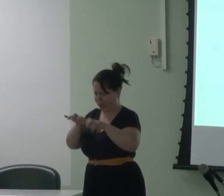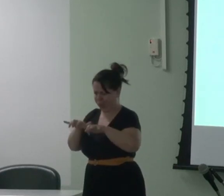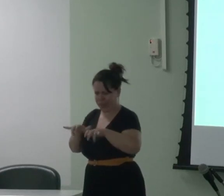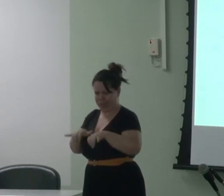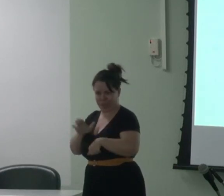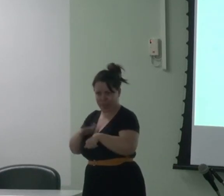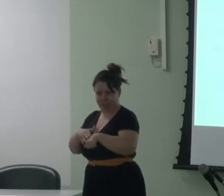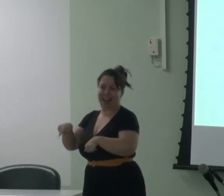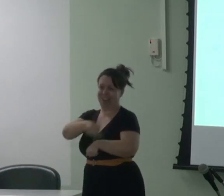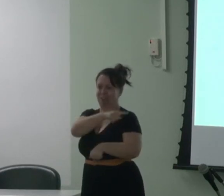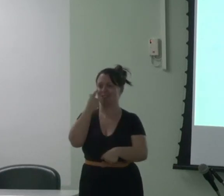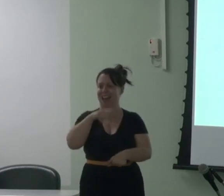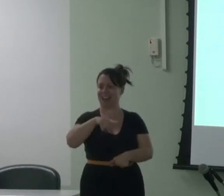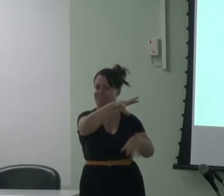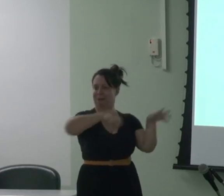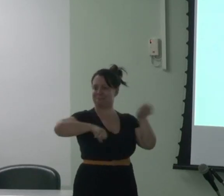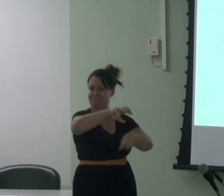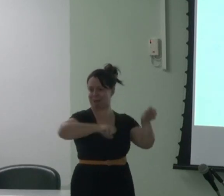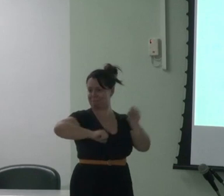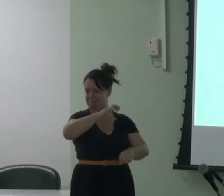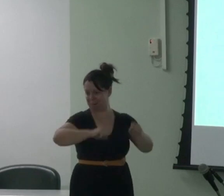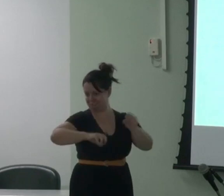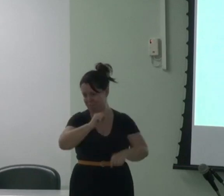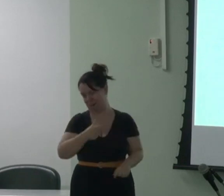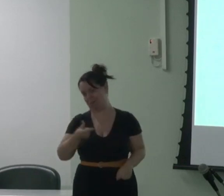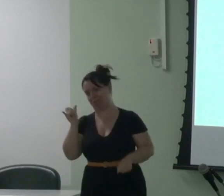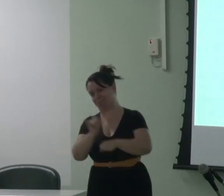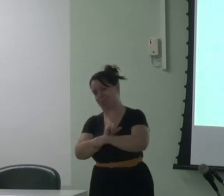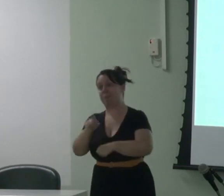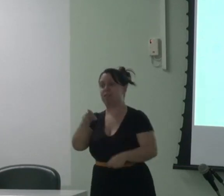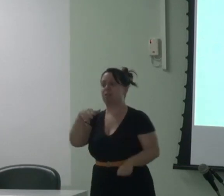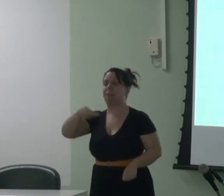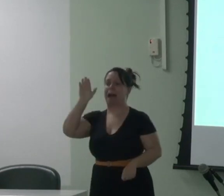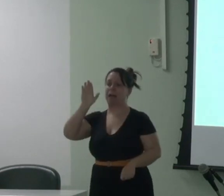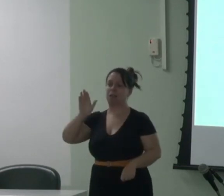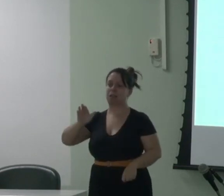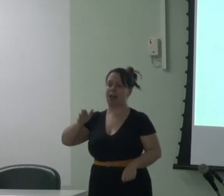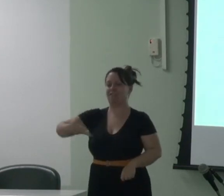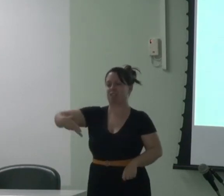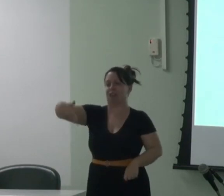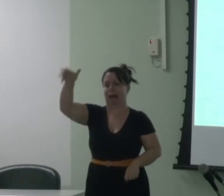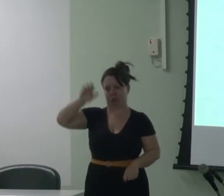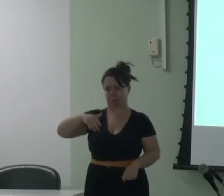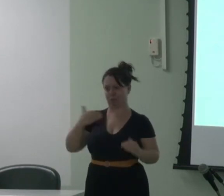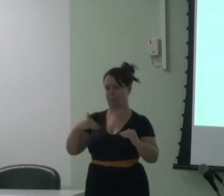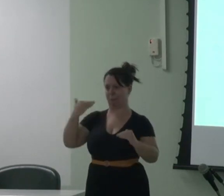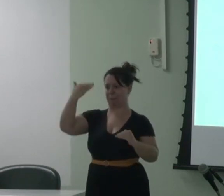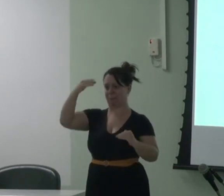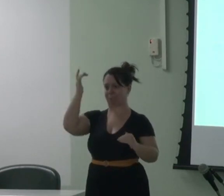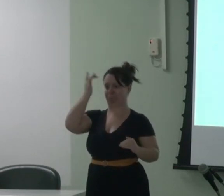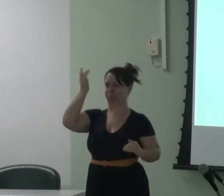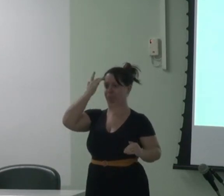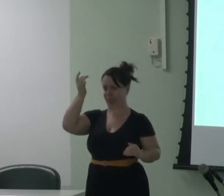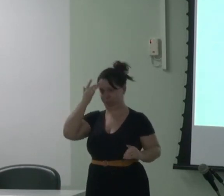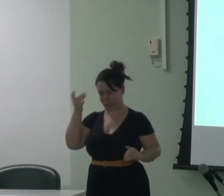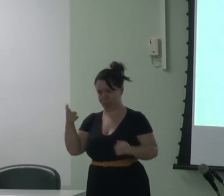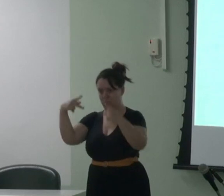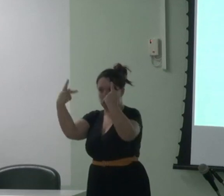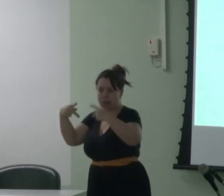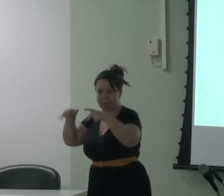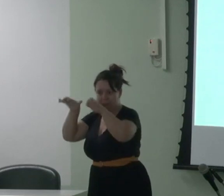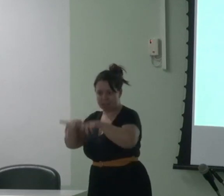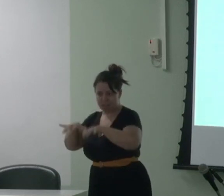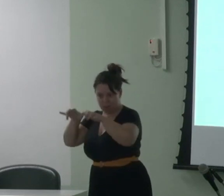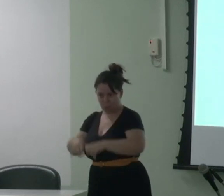So using the online search engines will be probably easier. As for the second one, I